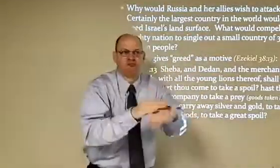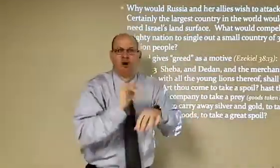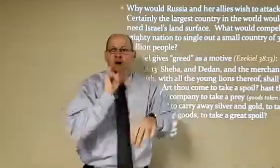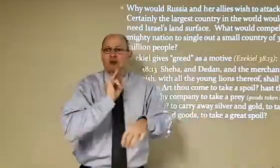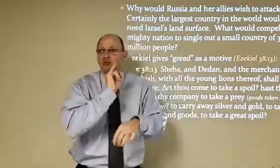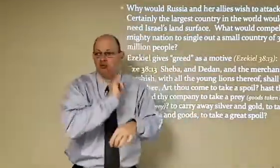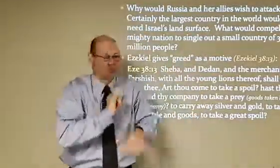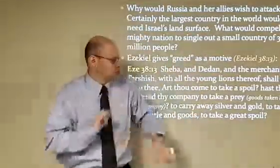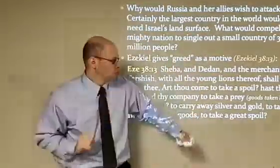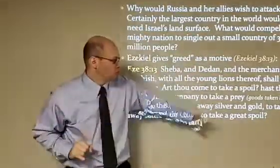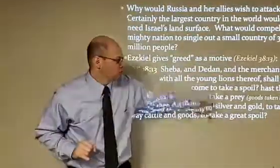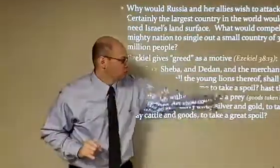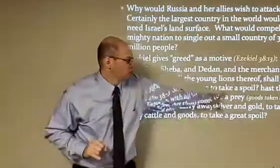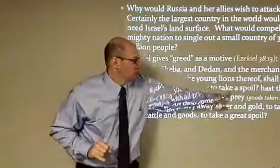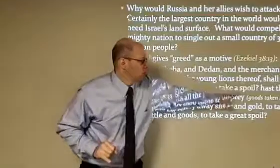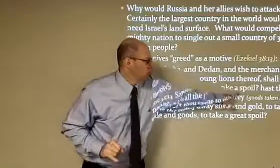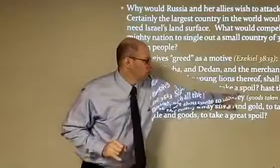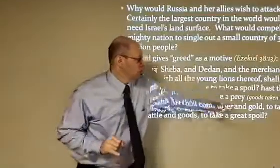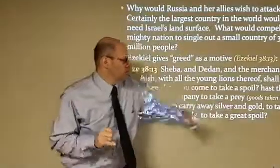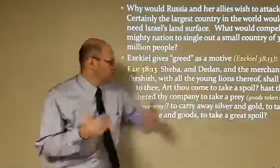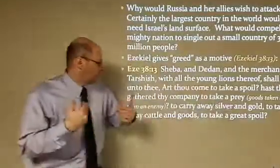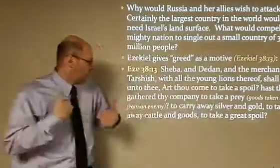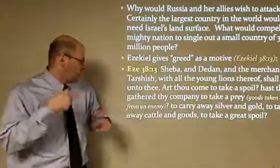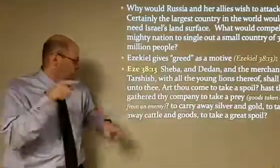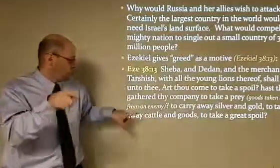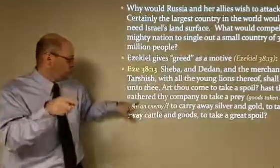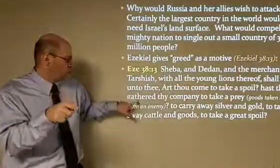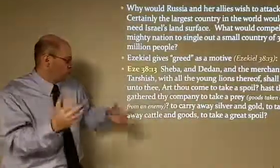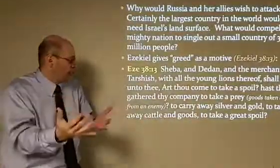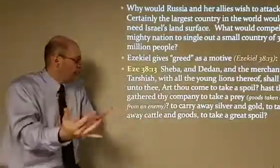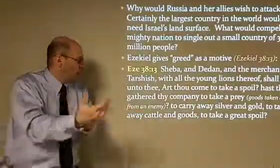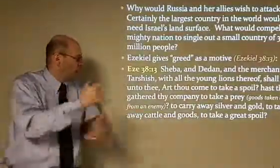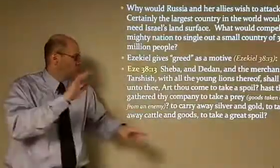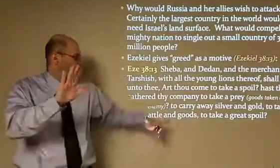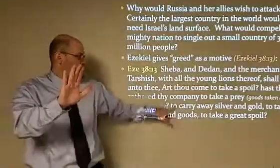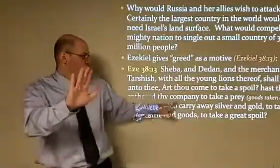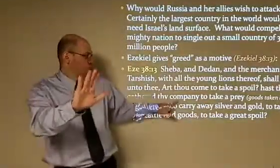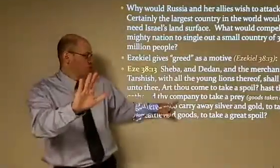And that means, are you going to take?